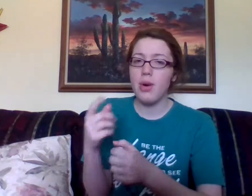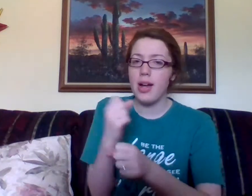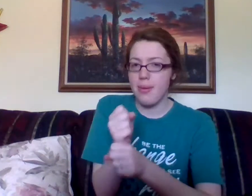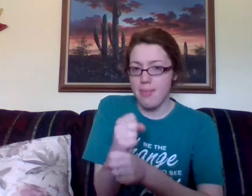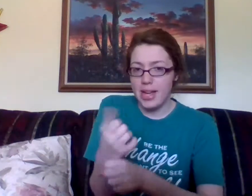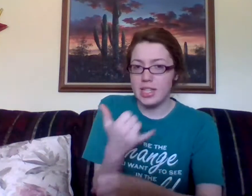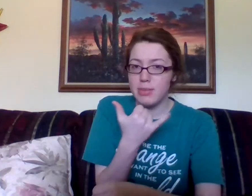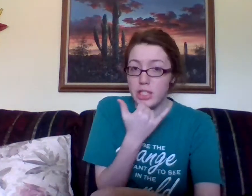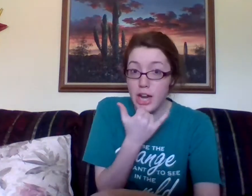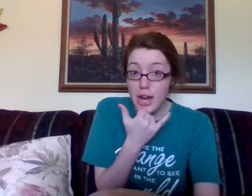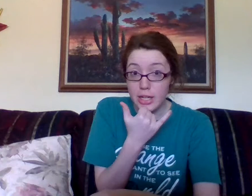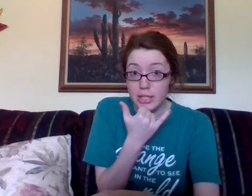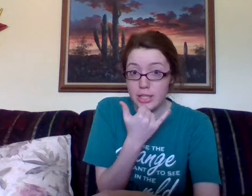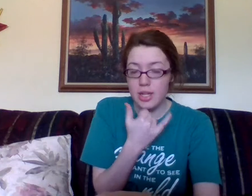Everyone makes mistakes.